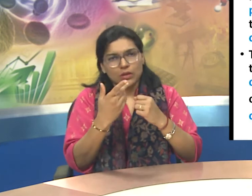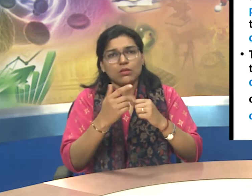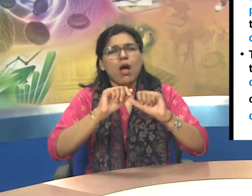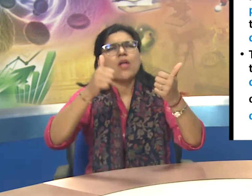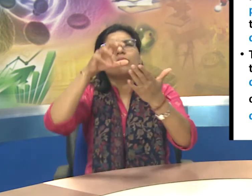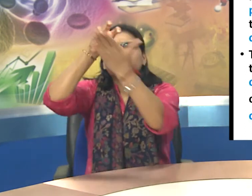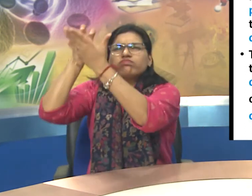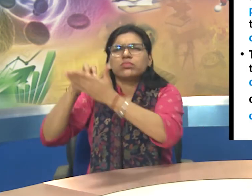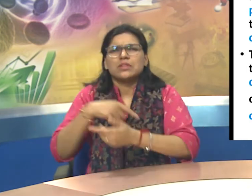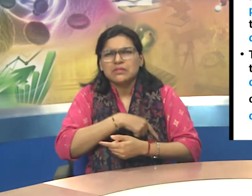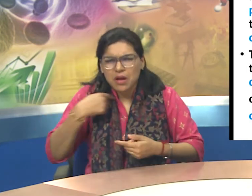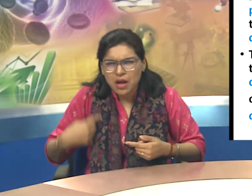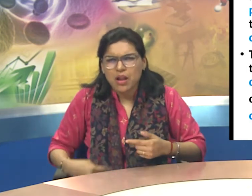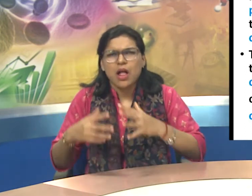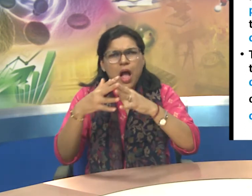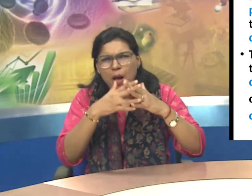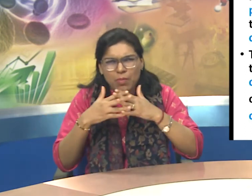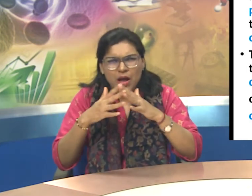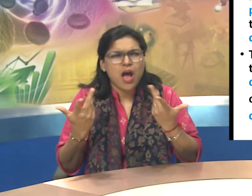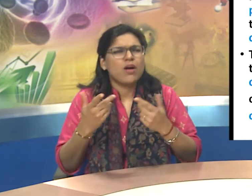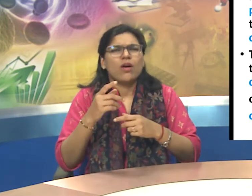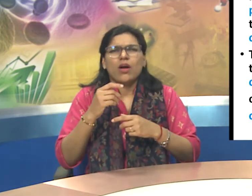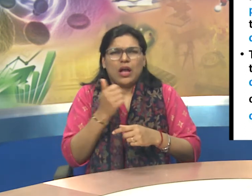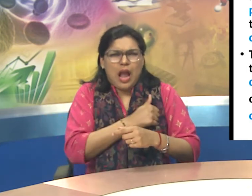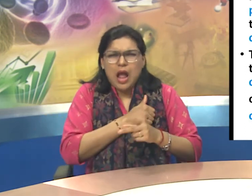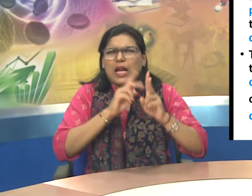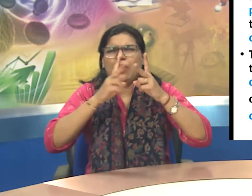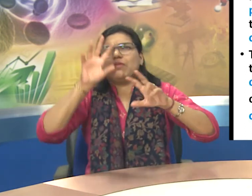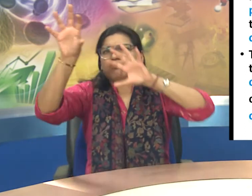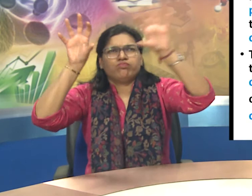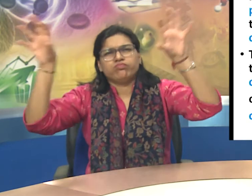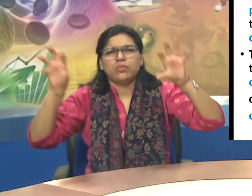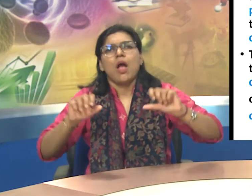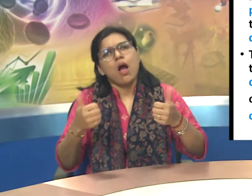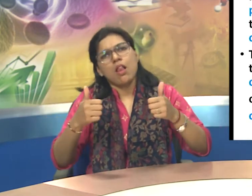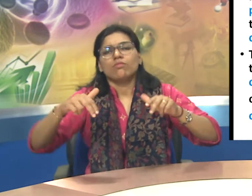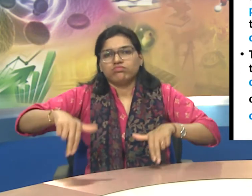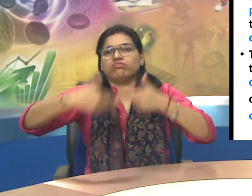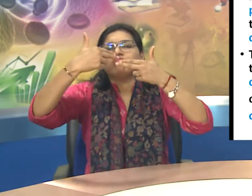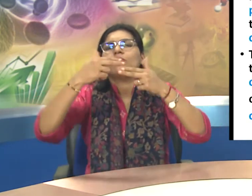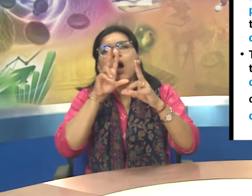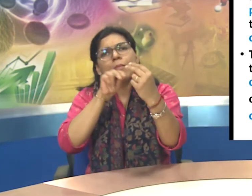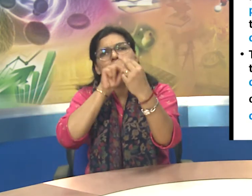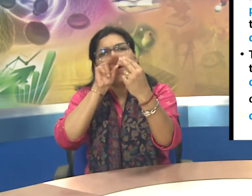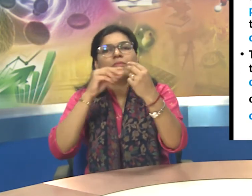other and also respond to their questions even